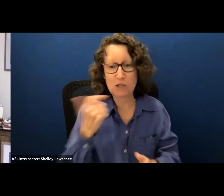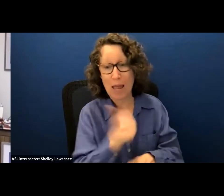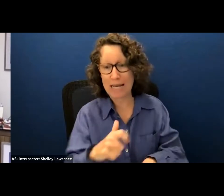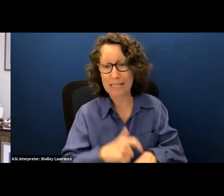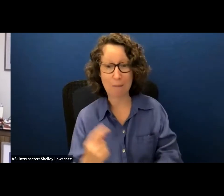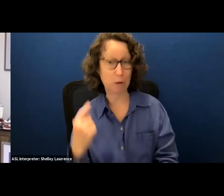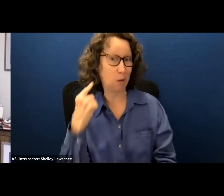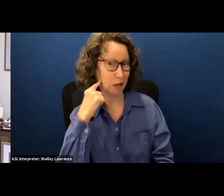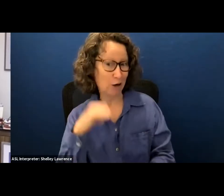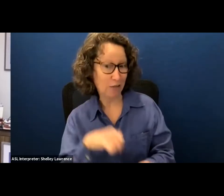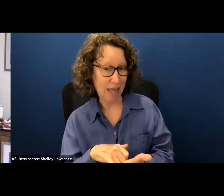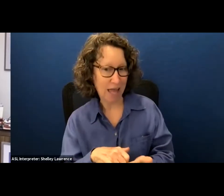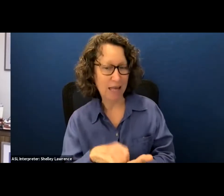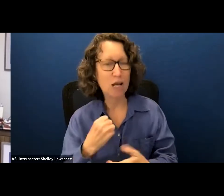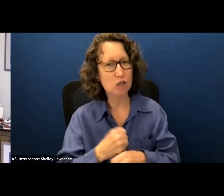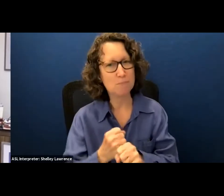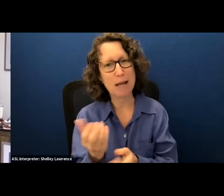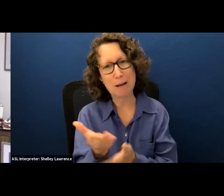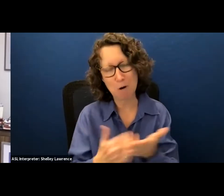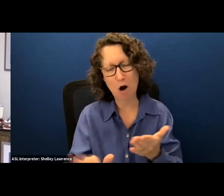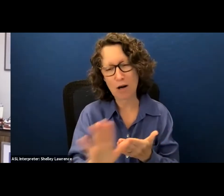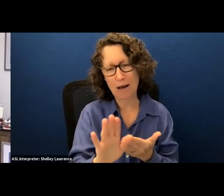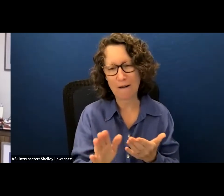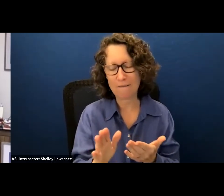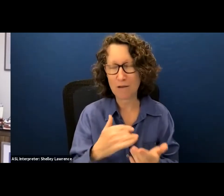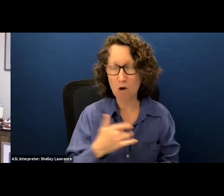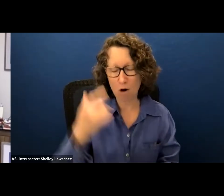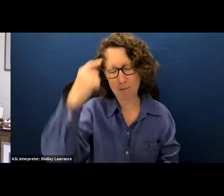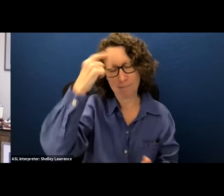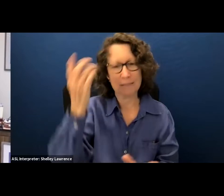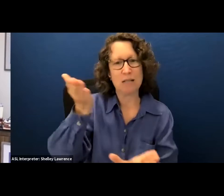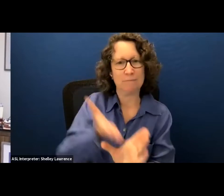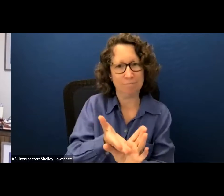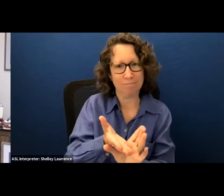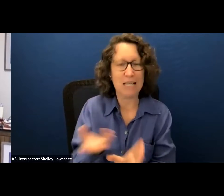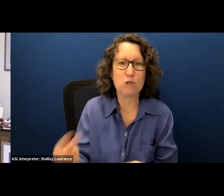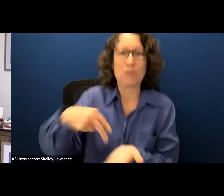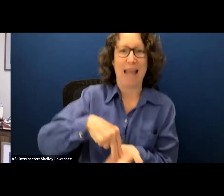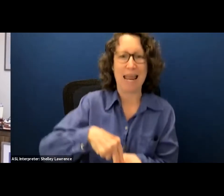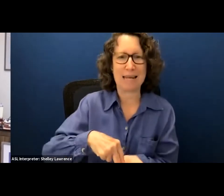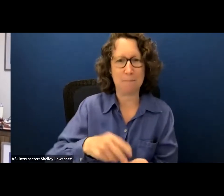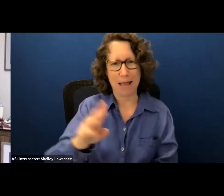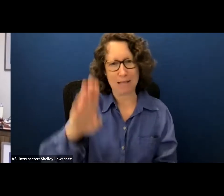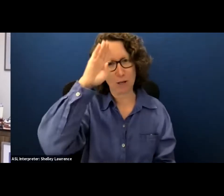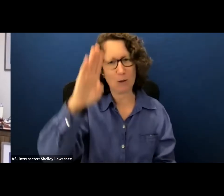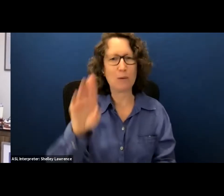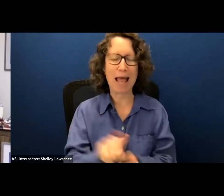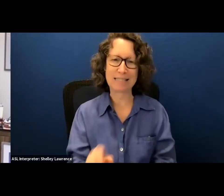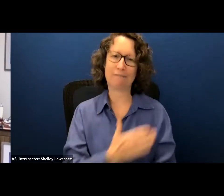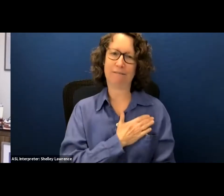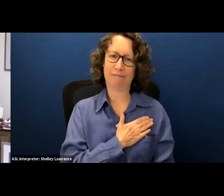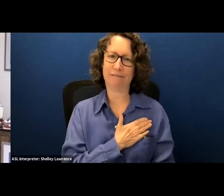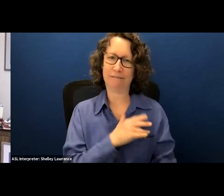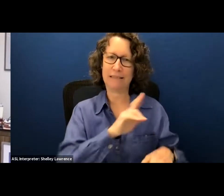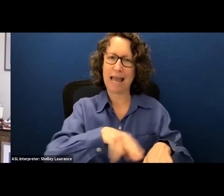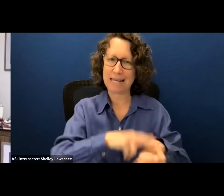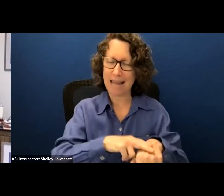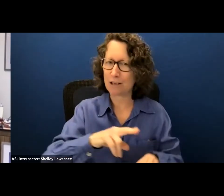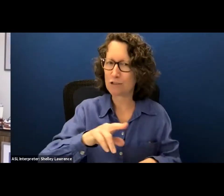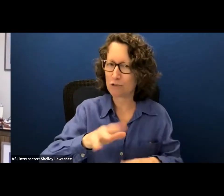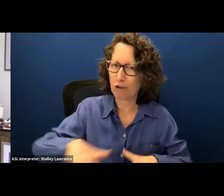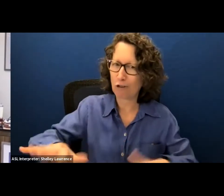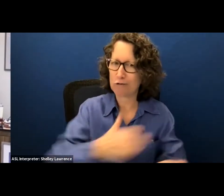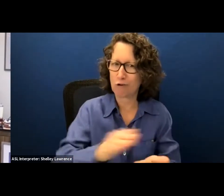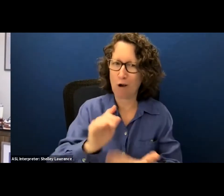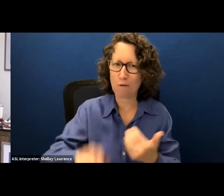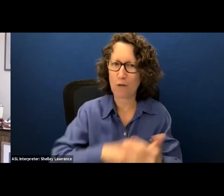you hear that, you should make it part of your psyche to stand up and salute it just if it was the national anthem for the United States. Now, of